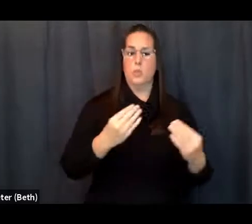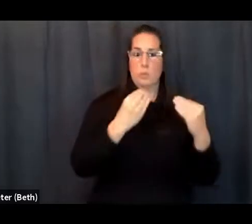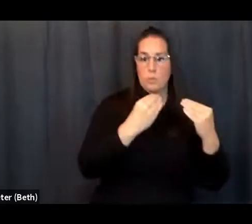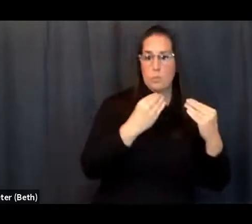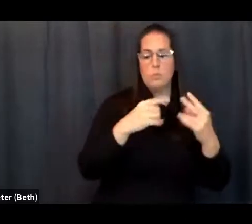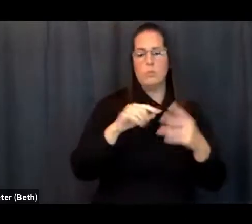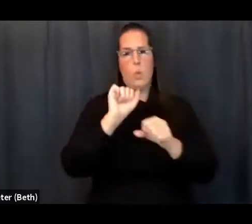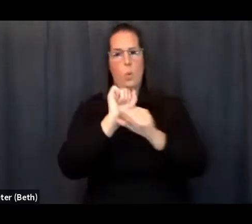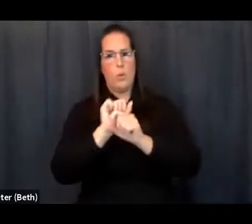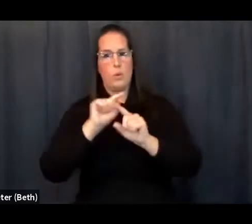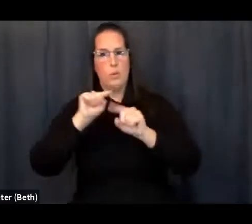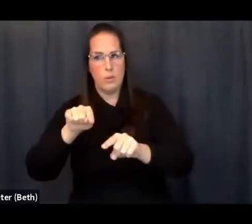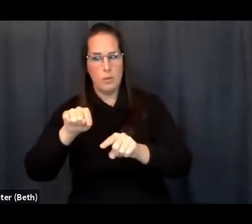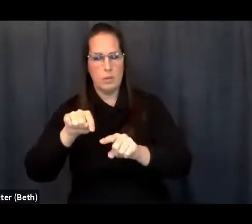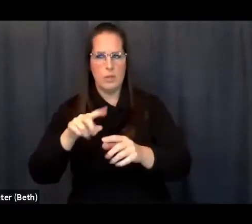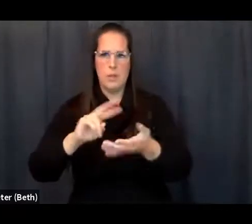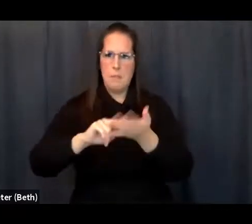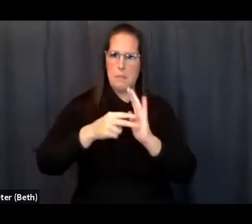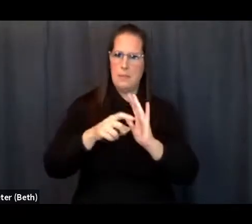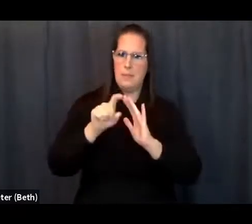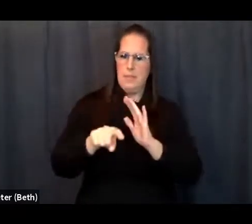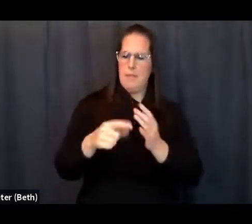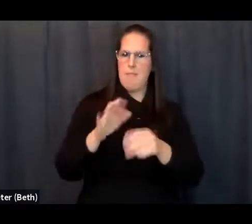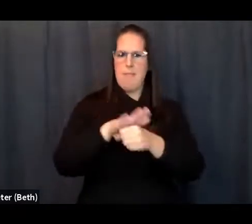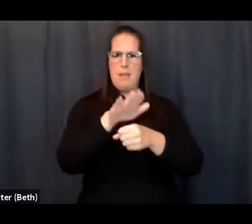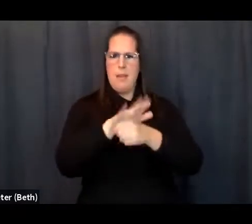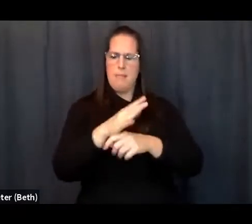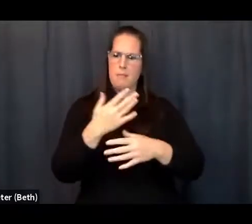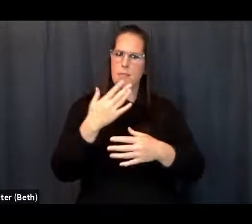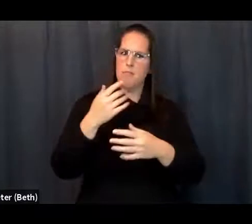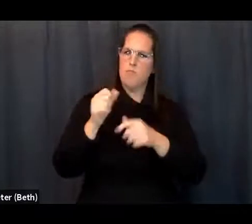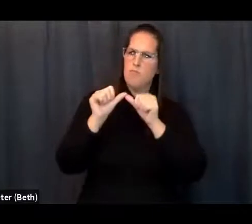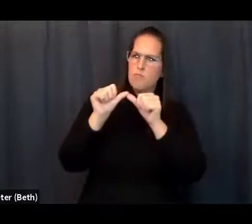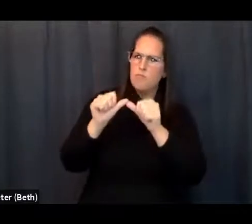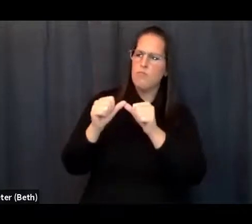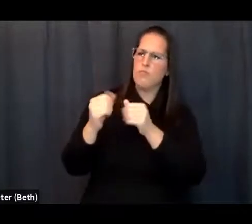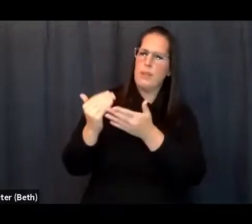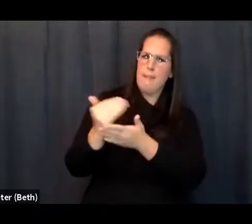we require an adequate, reliable, equity income.